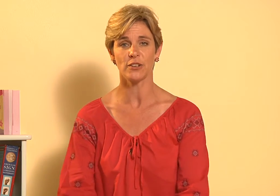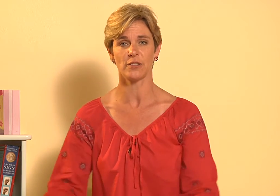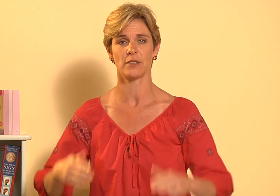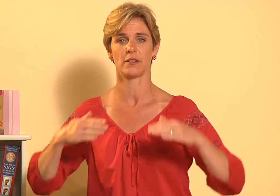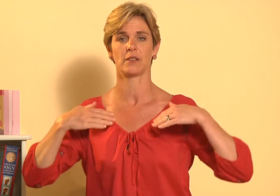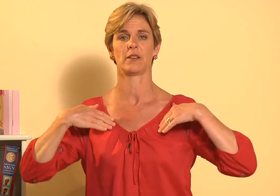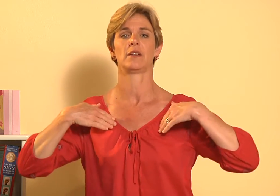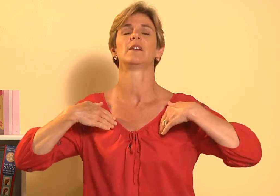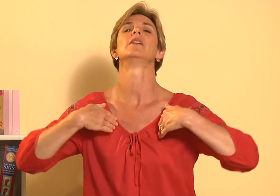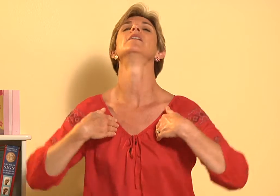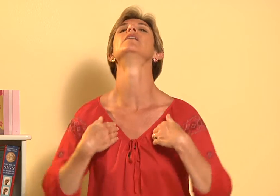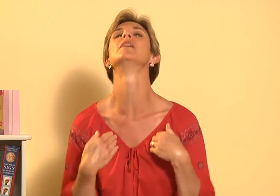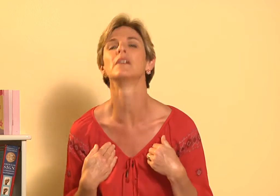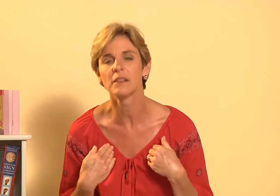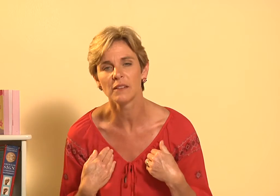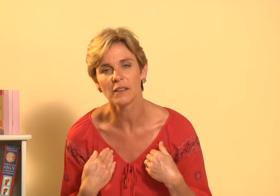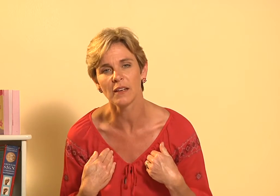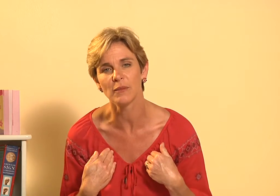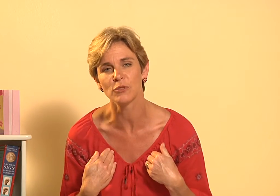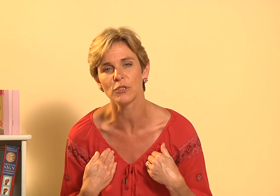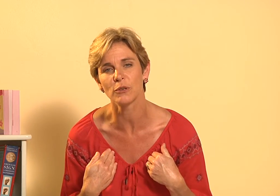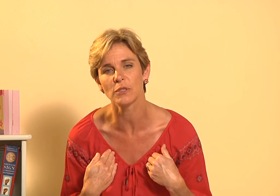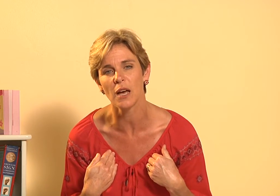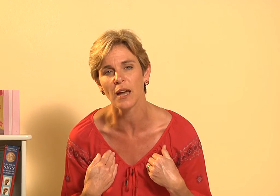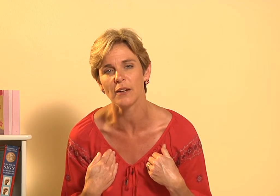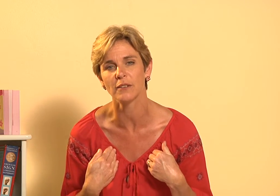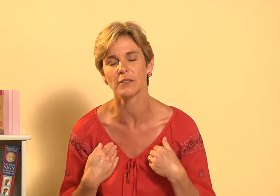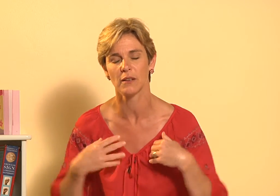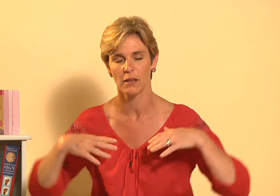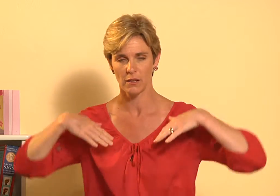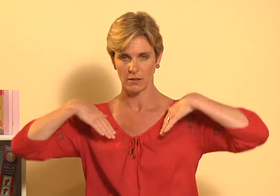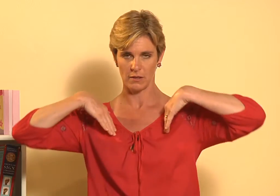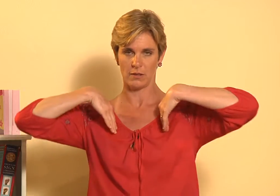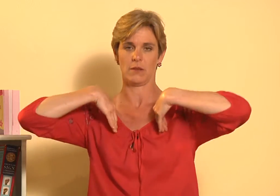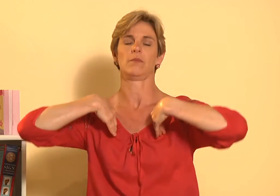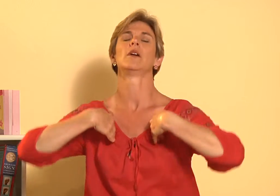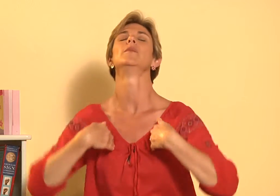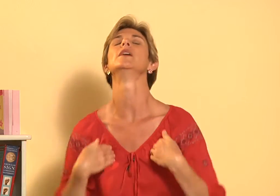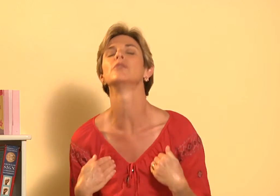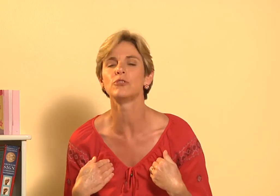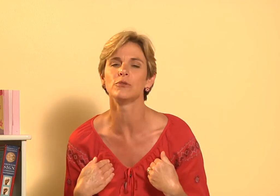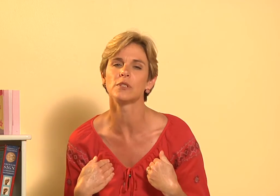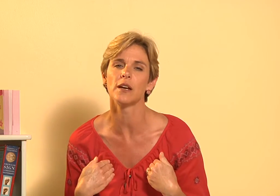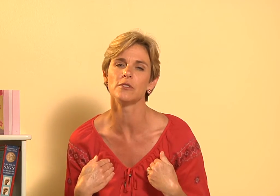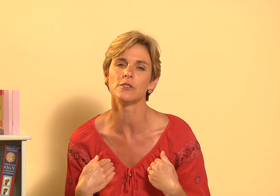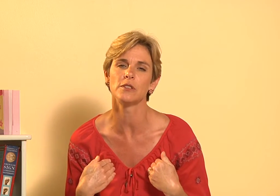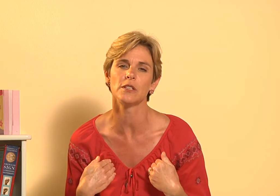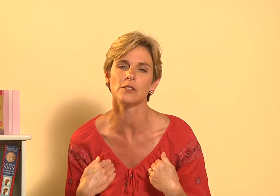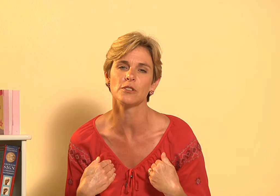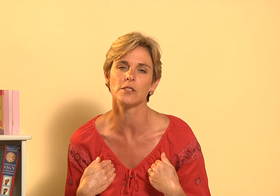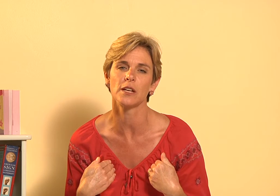Tired. Ugh, I'm so tired. Mommy is too tired to do the dishes